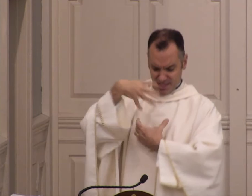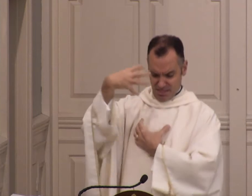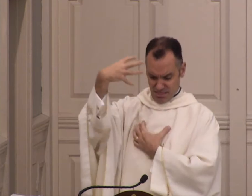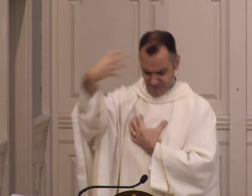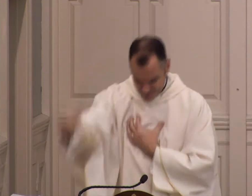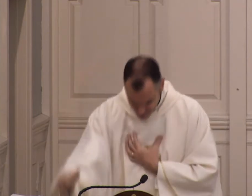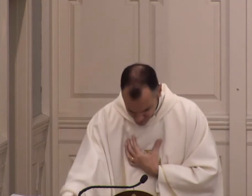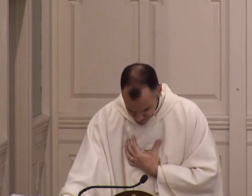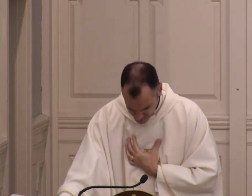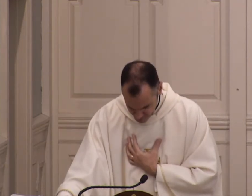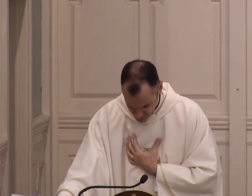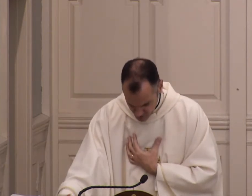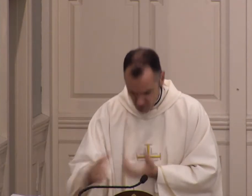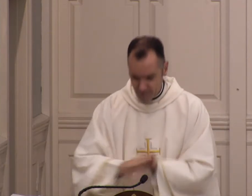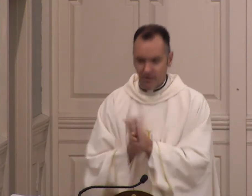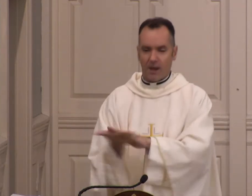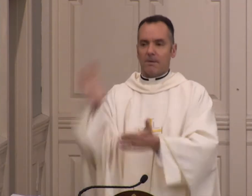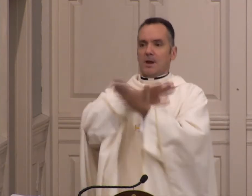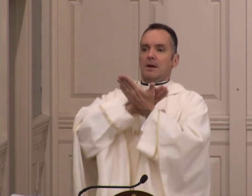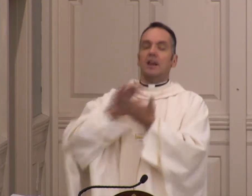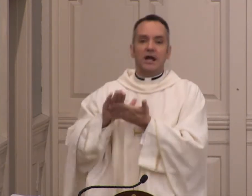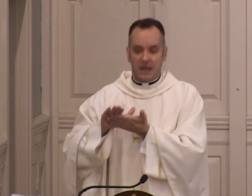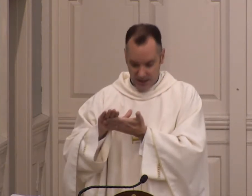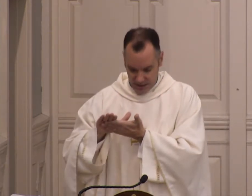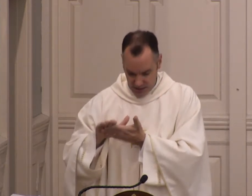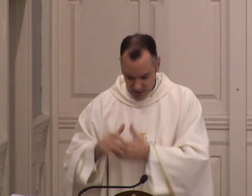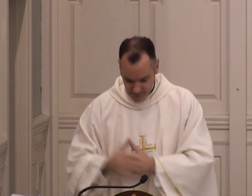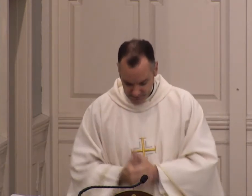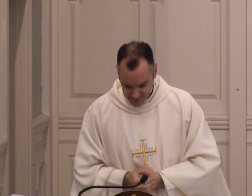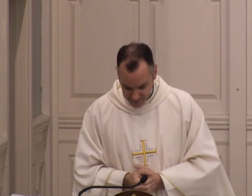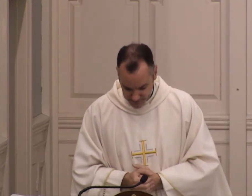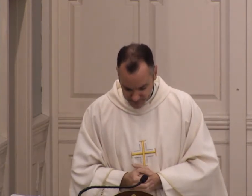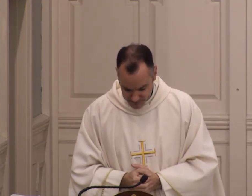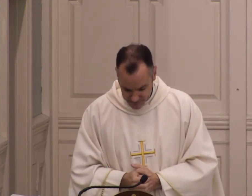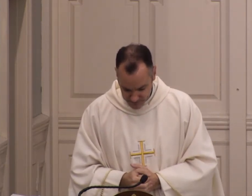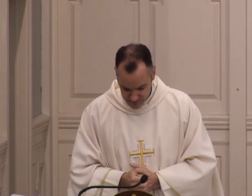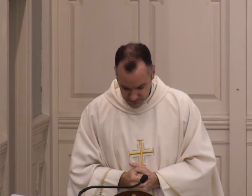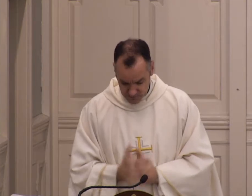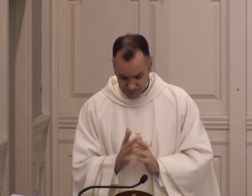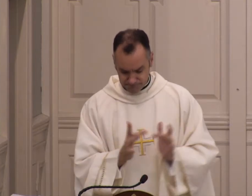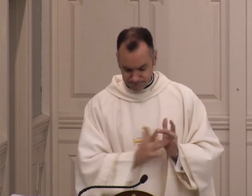The leprosy left him immediately, and he was made clean.